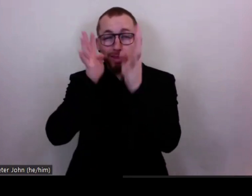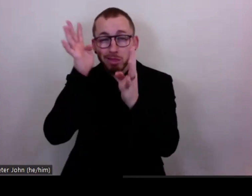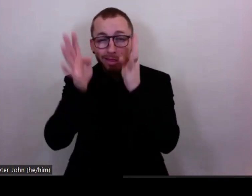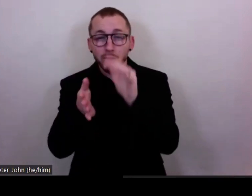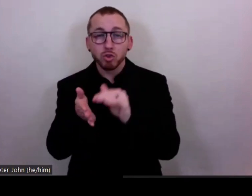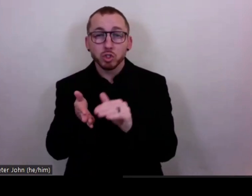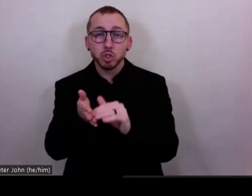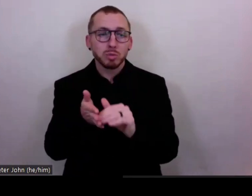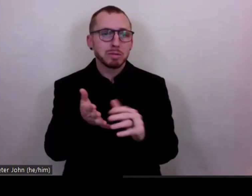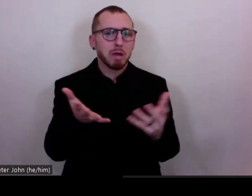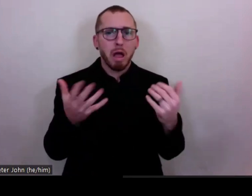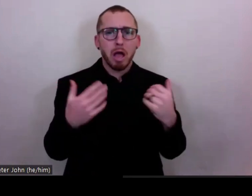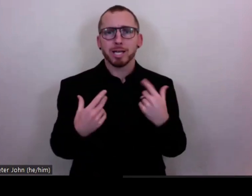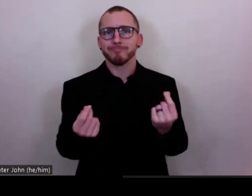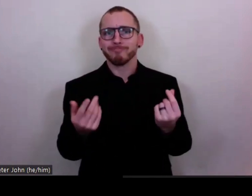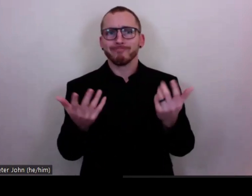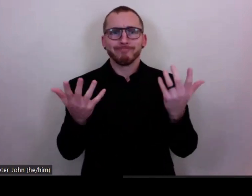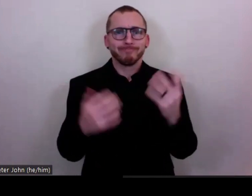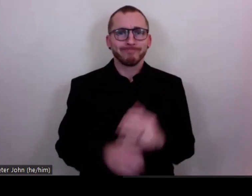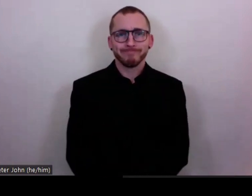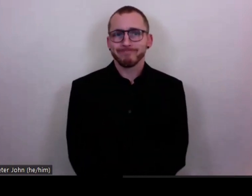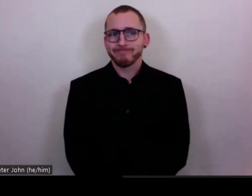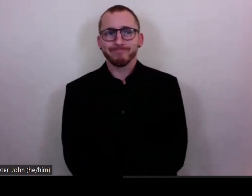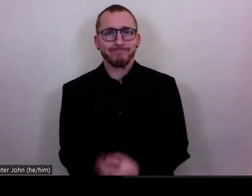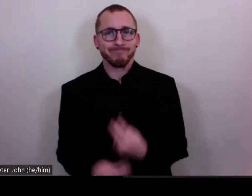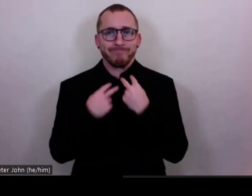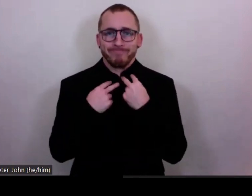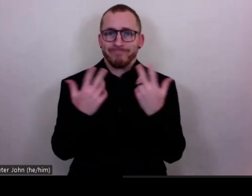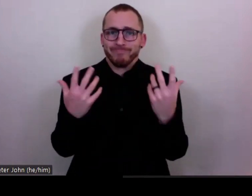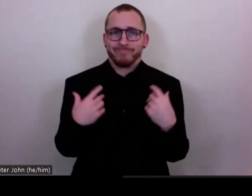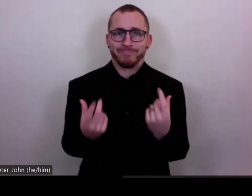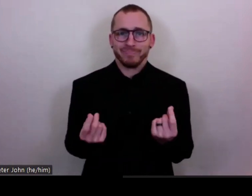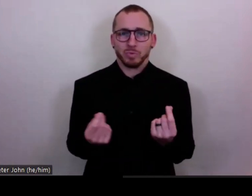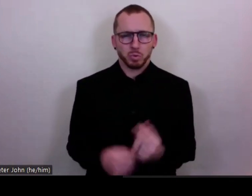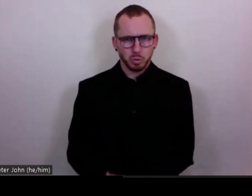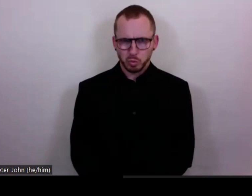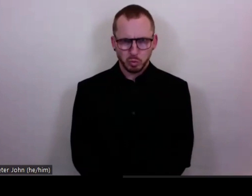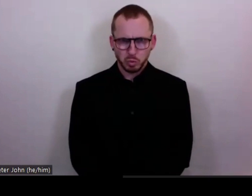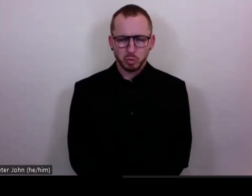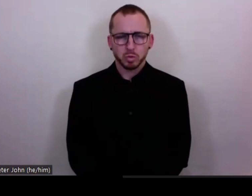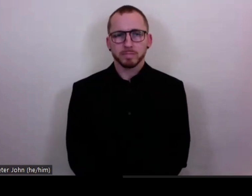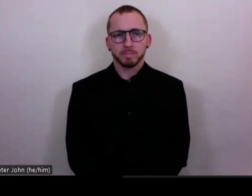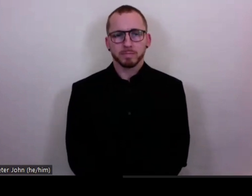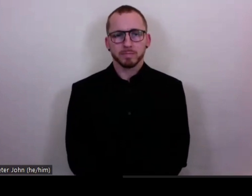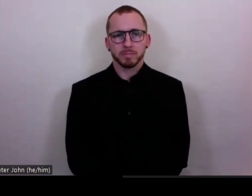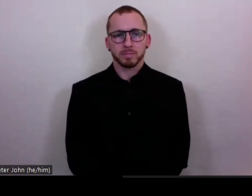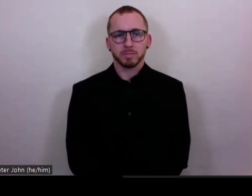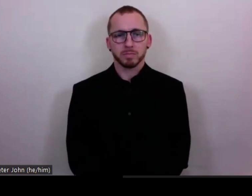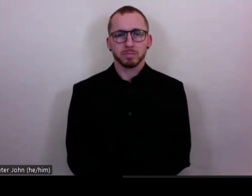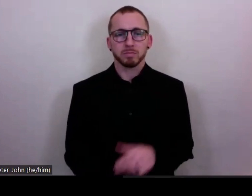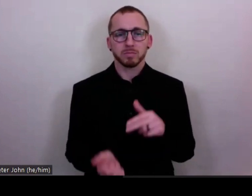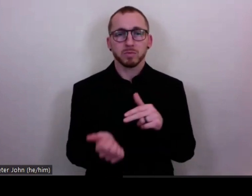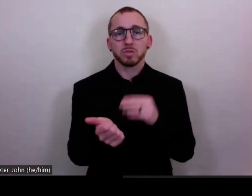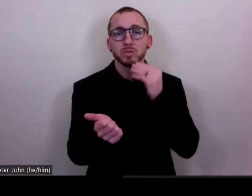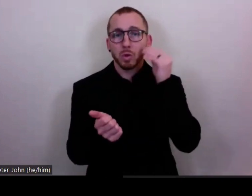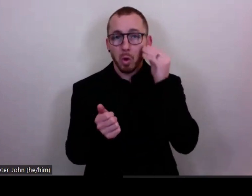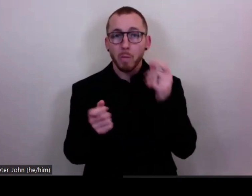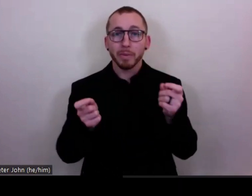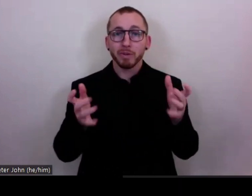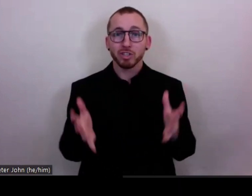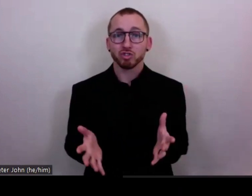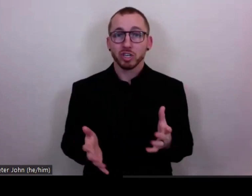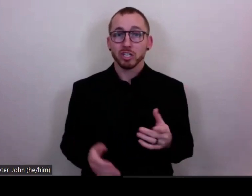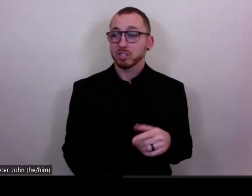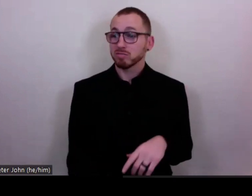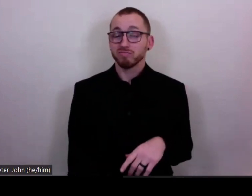why things cannot be addressed. Nursing home administrators, I swear to you, that's all they do. They just give